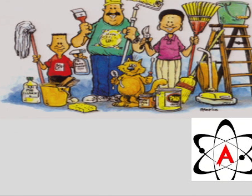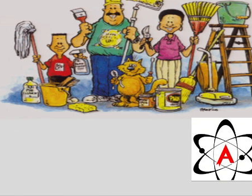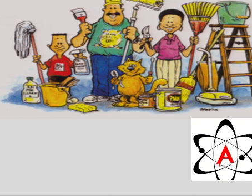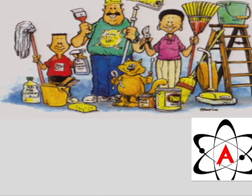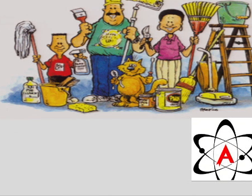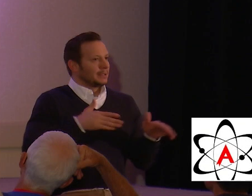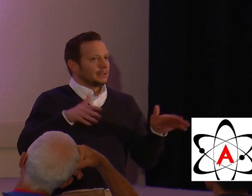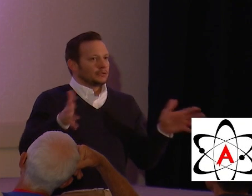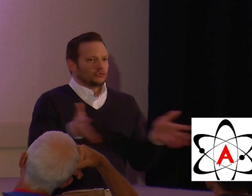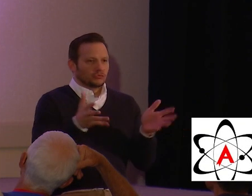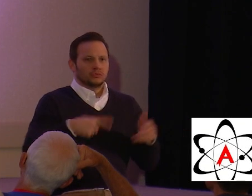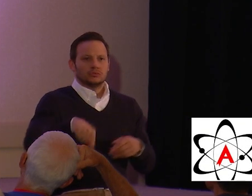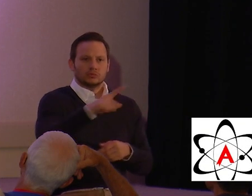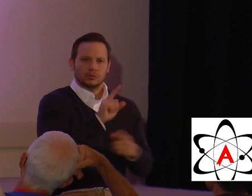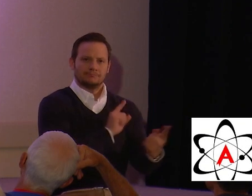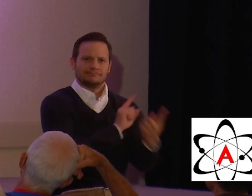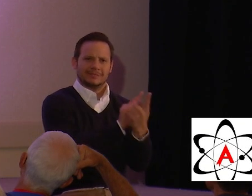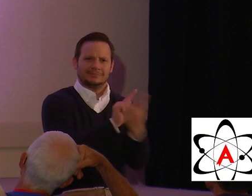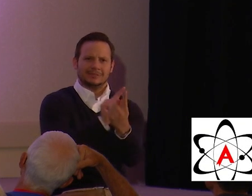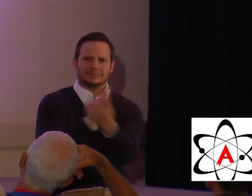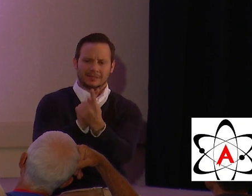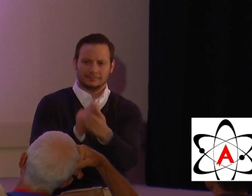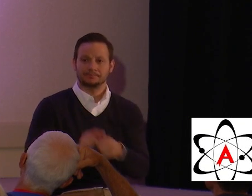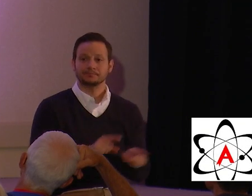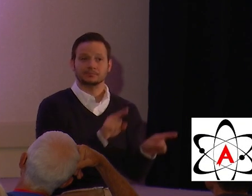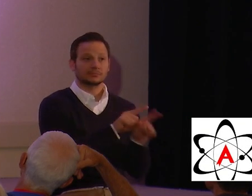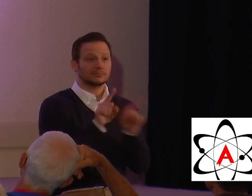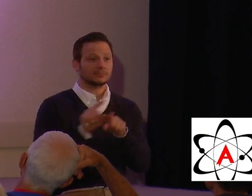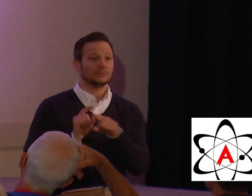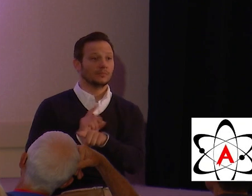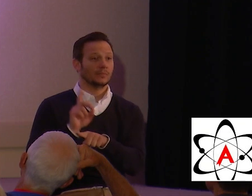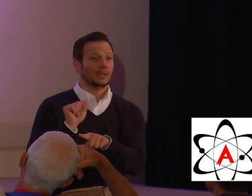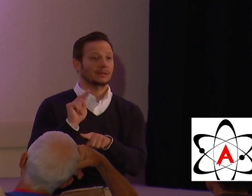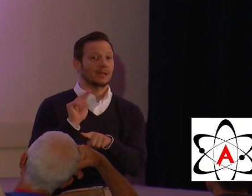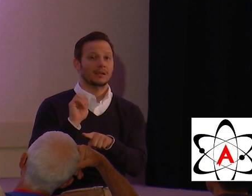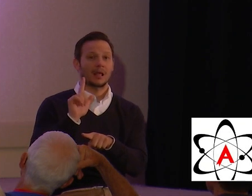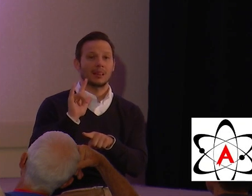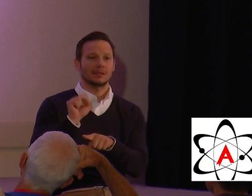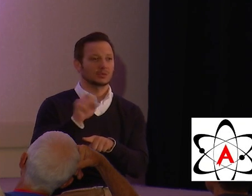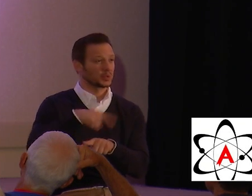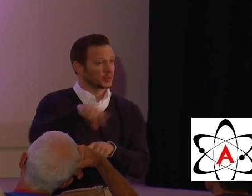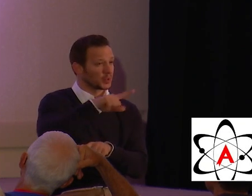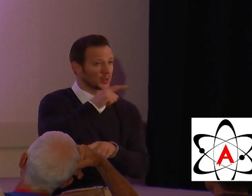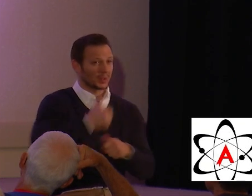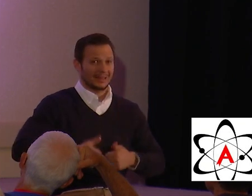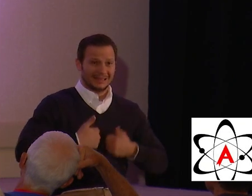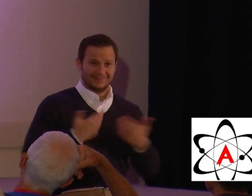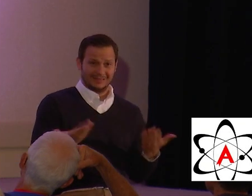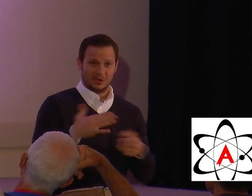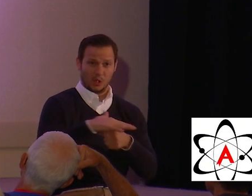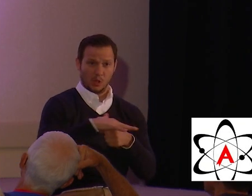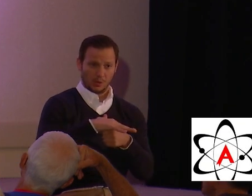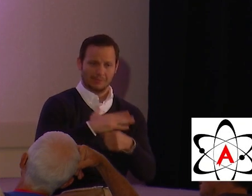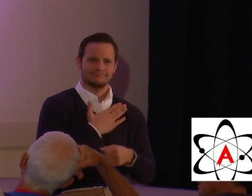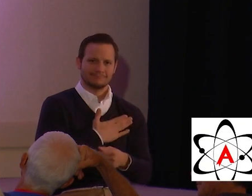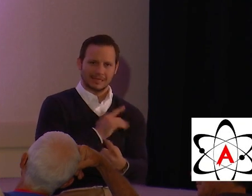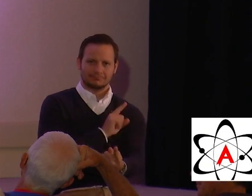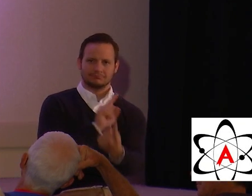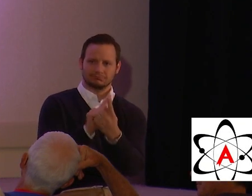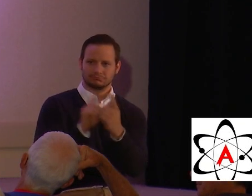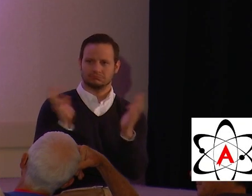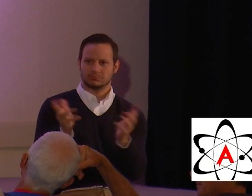them. Also, Dan Ellis. For those of you who are local, please talk to Dan. Atheists of